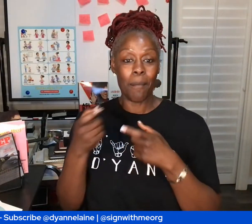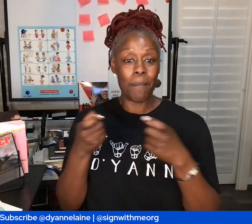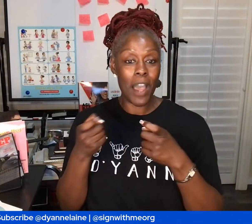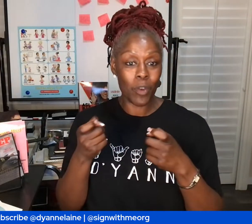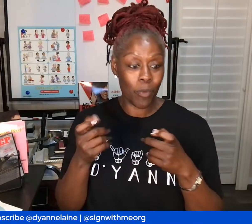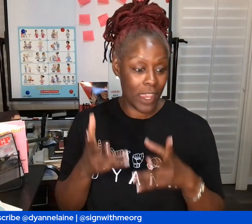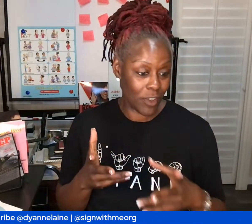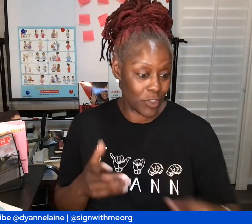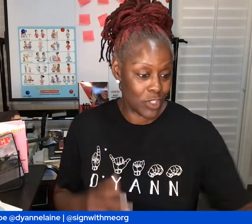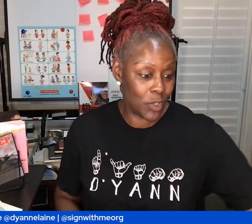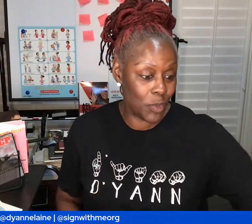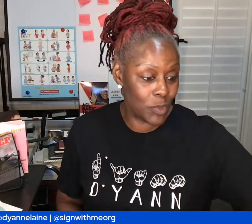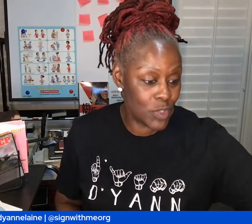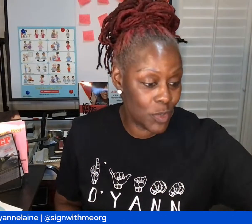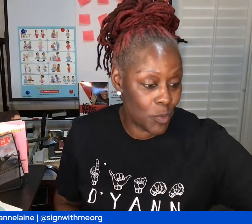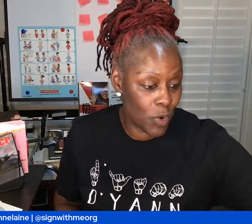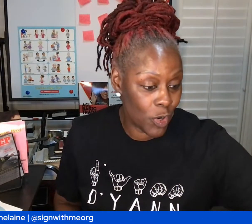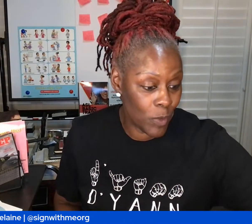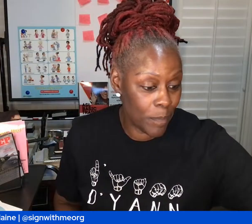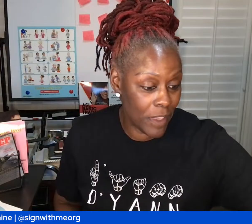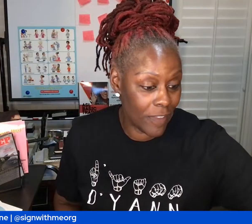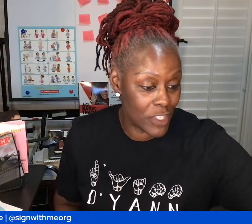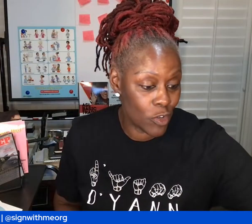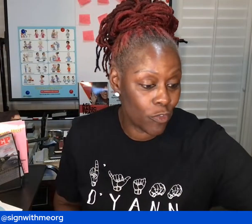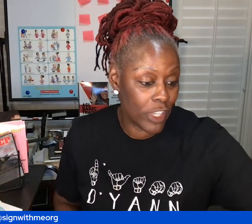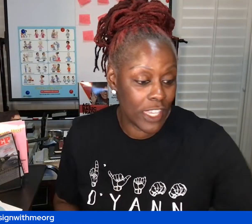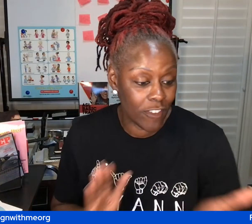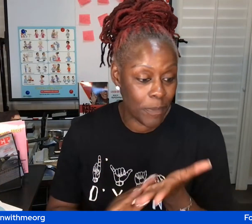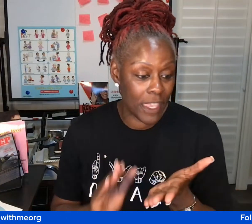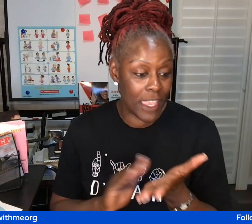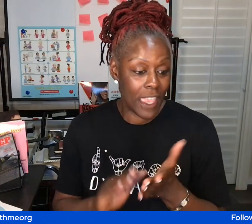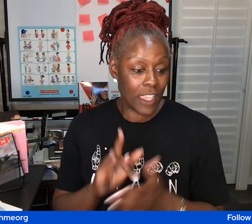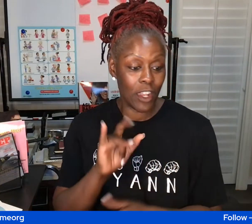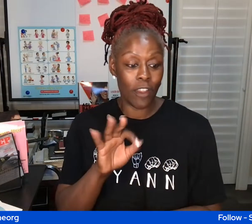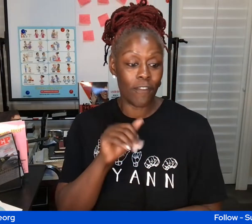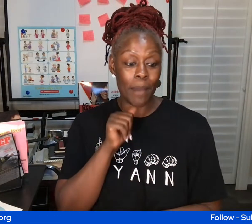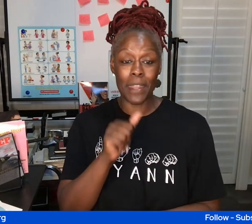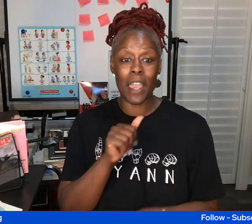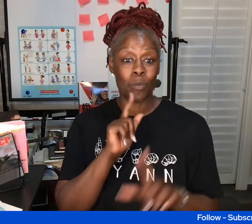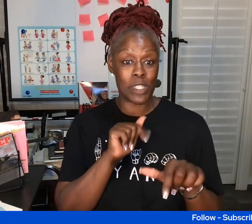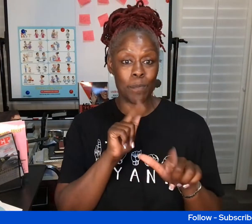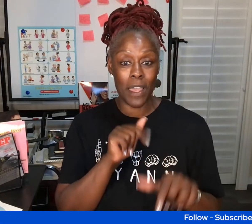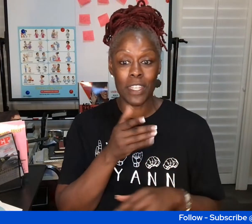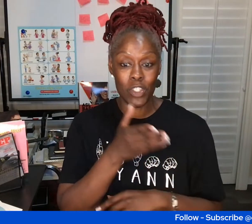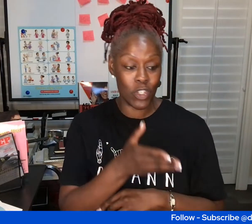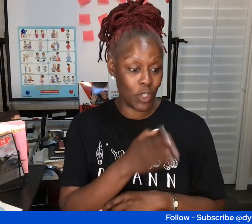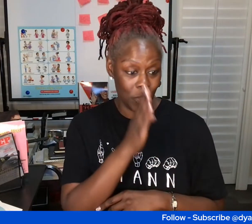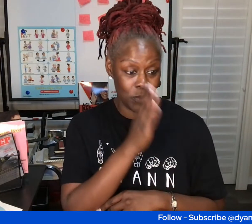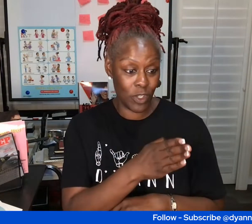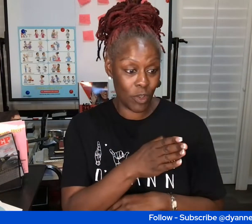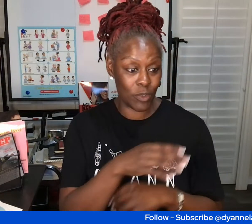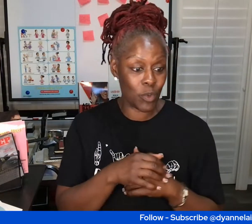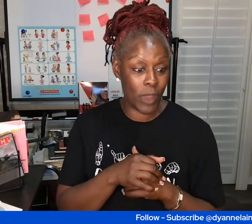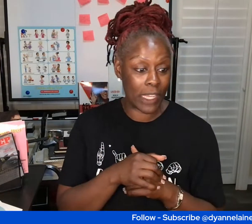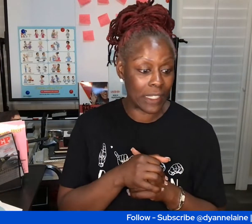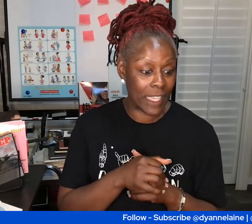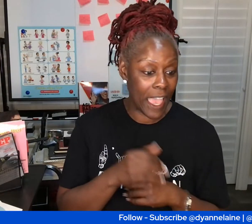a moderator to work with me on this. So forgive me, if I'm not responding to you, directly.